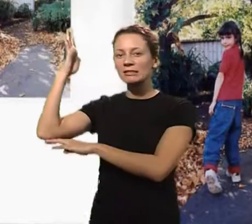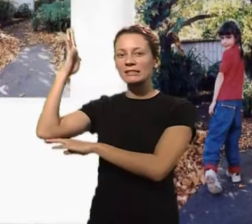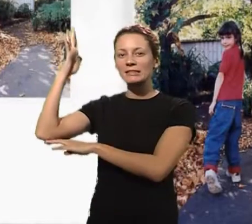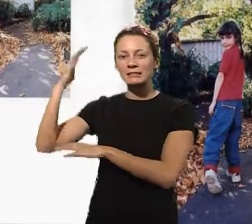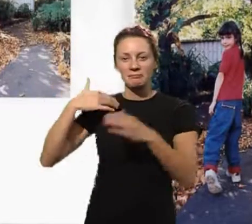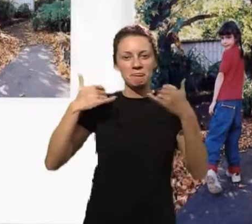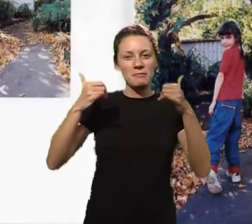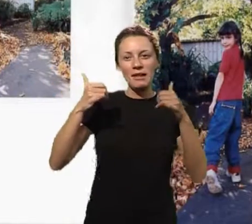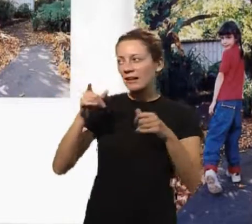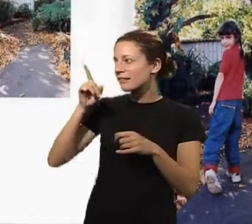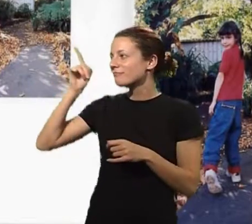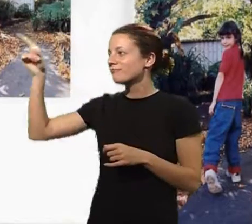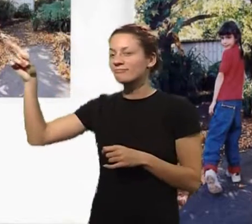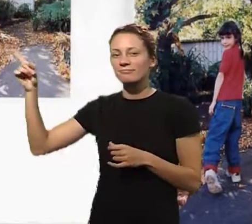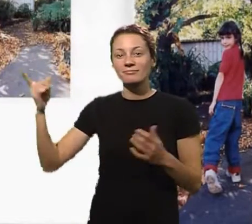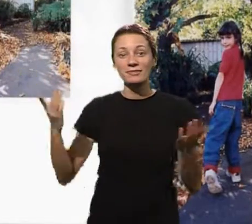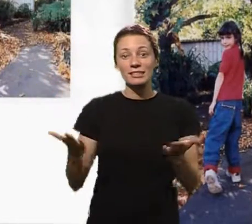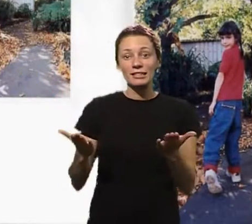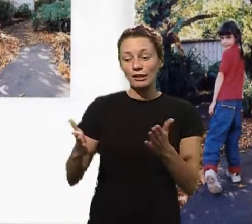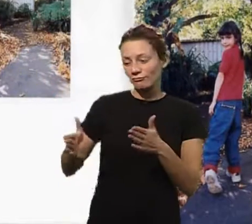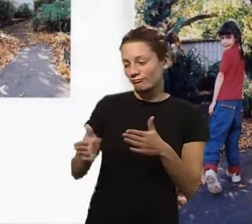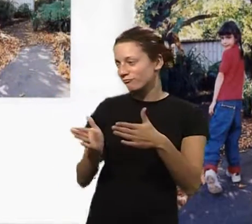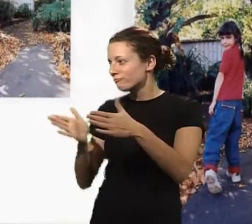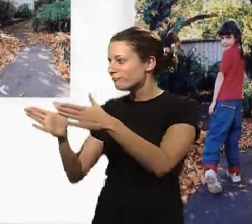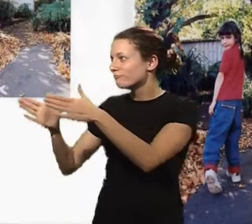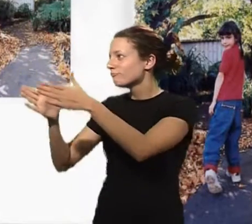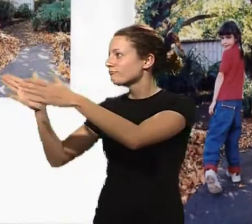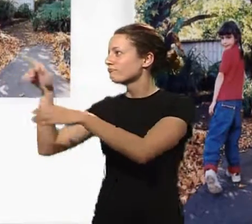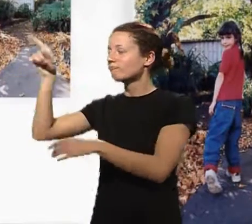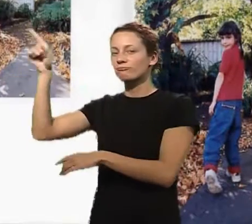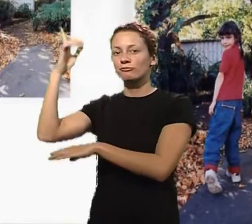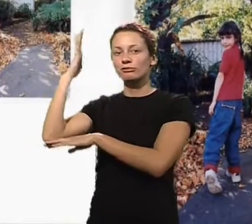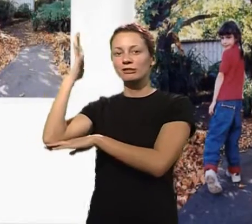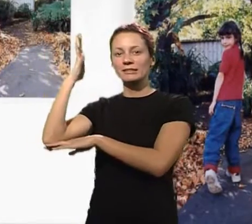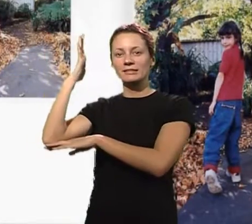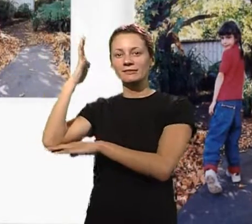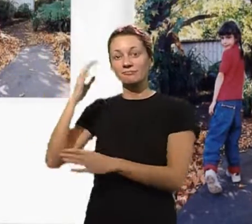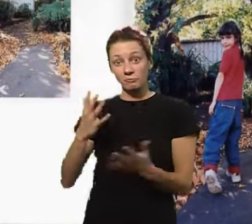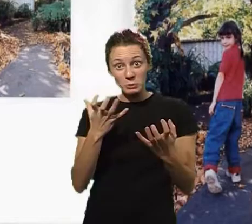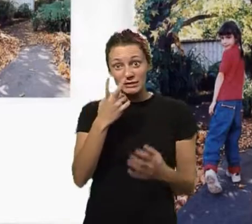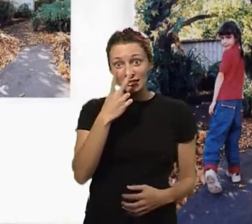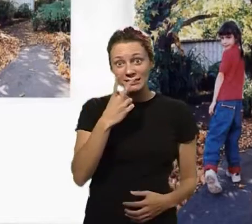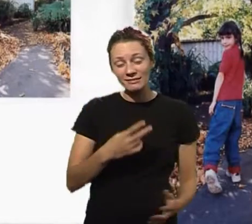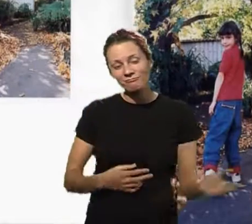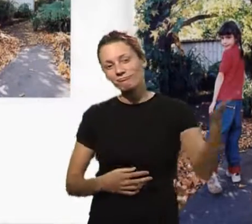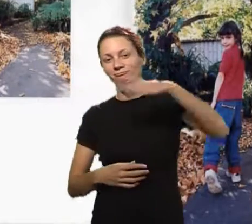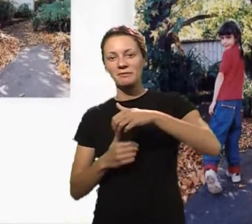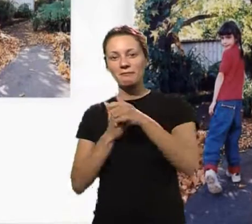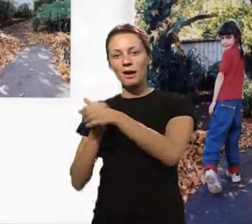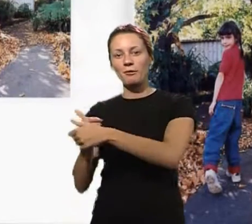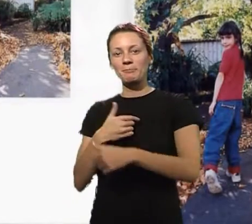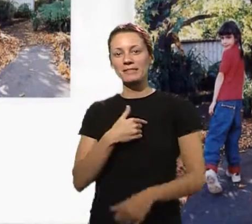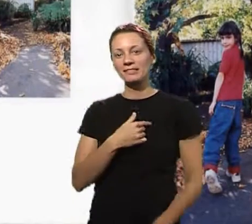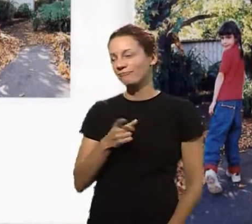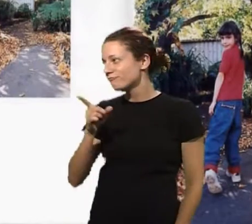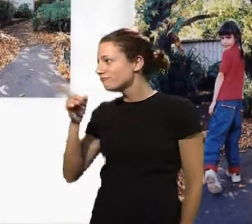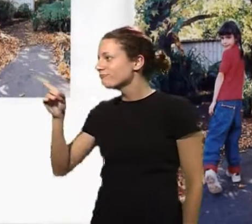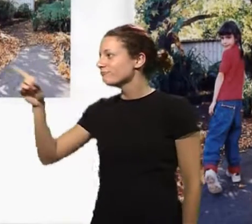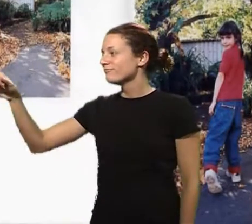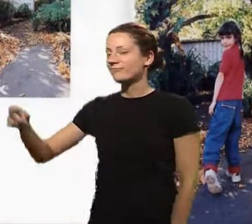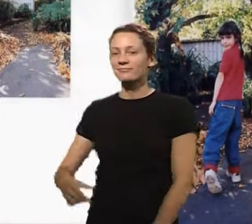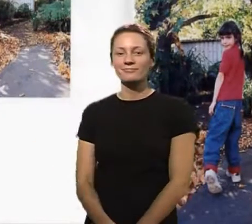There is the tree, and here is the path to the tree where I play. Come and see. Follow me.